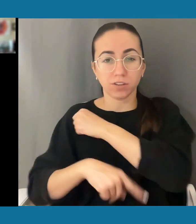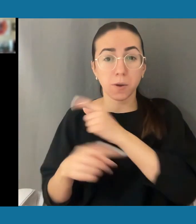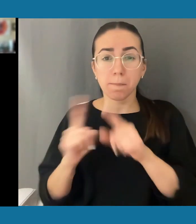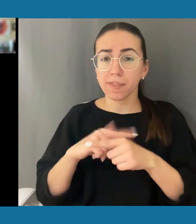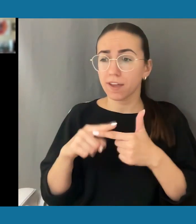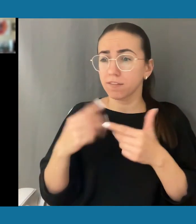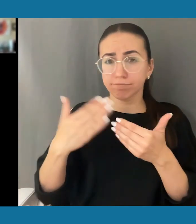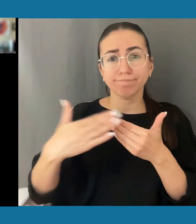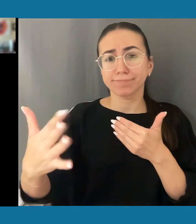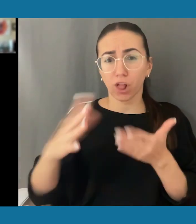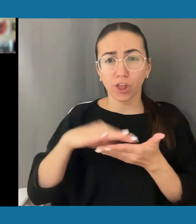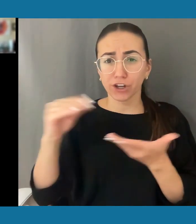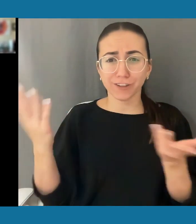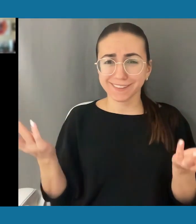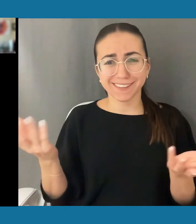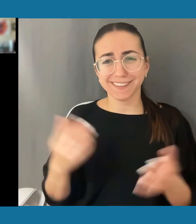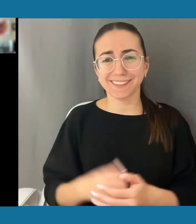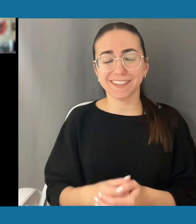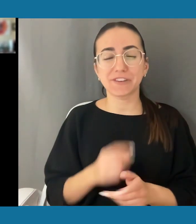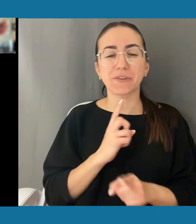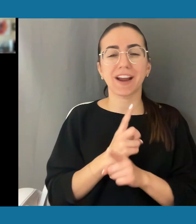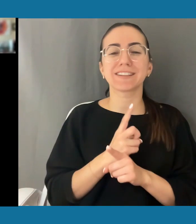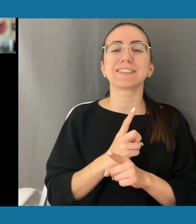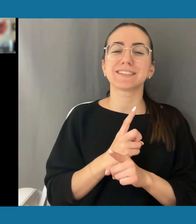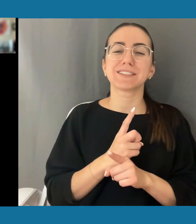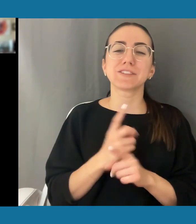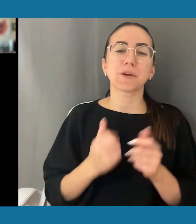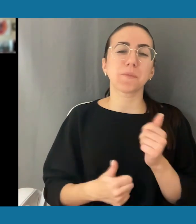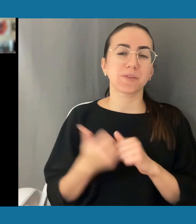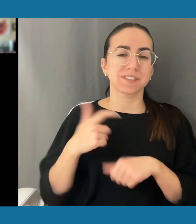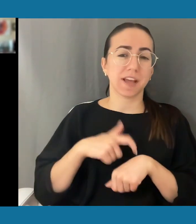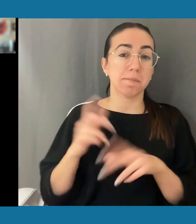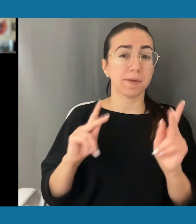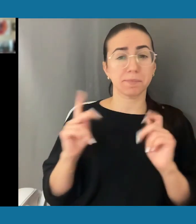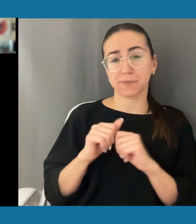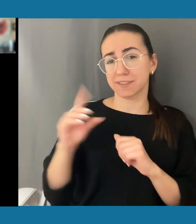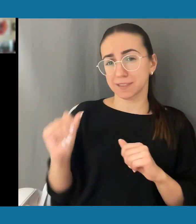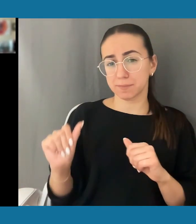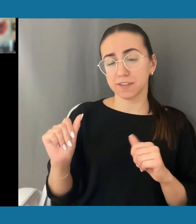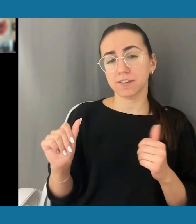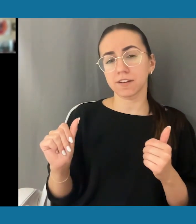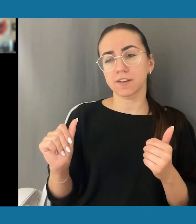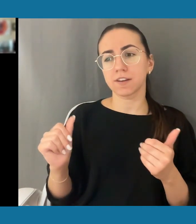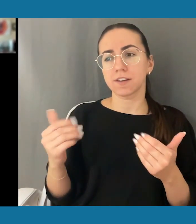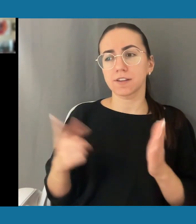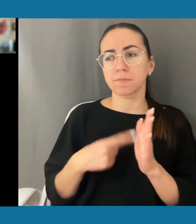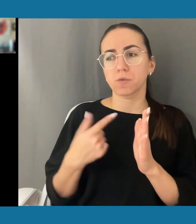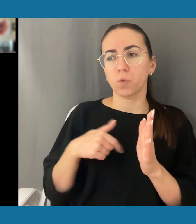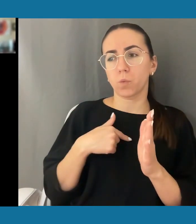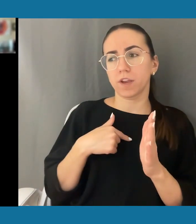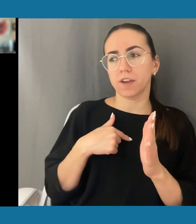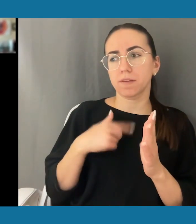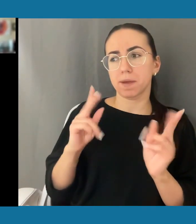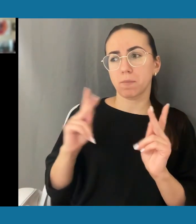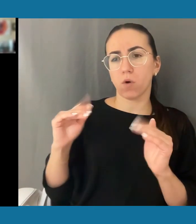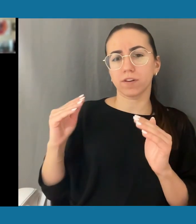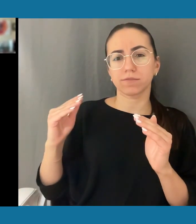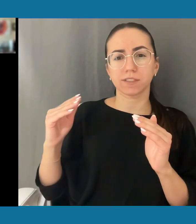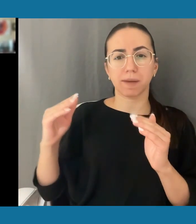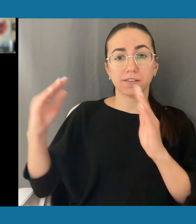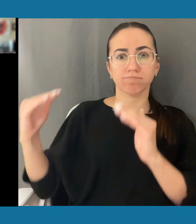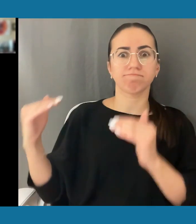hold people with disabilities to a much higher standard. So people with disabilities, particularly when we're talking about intellectual and